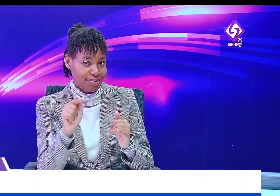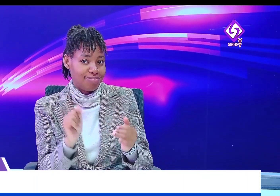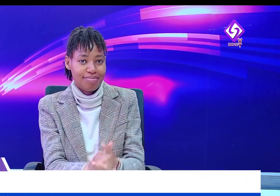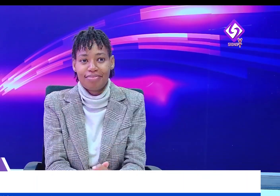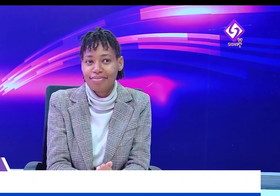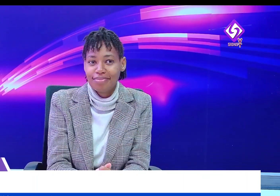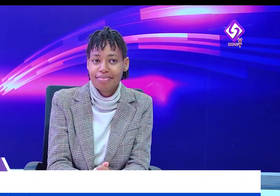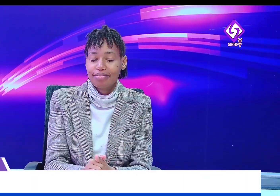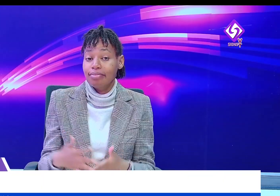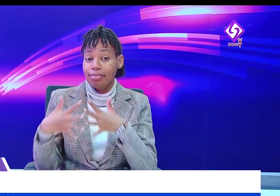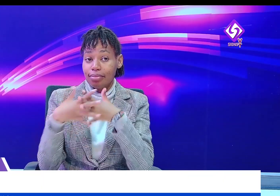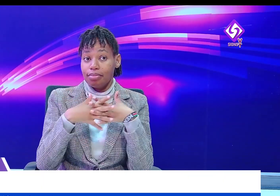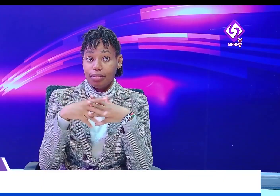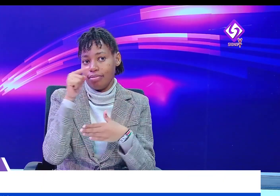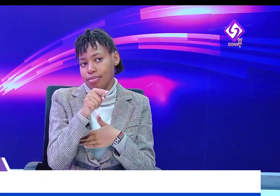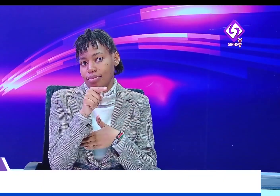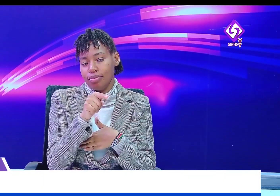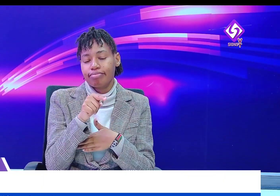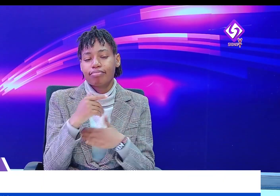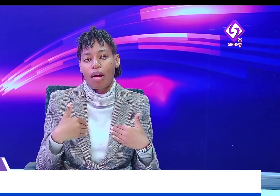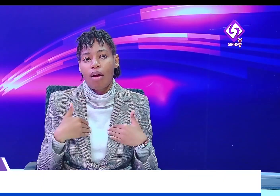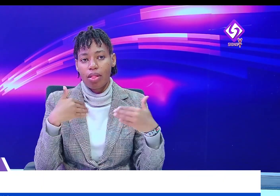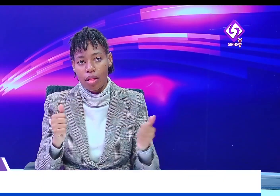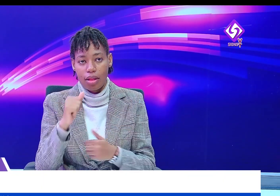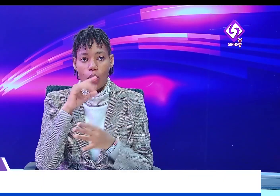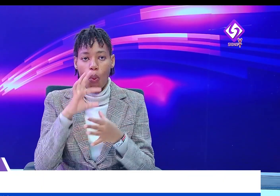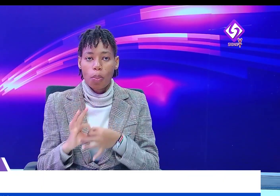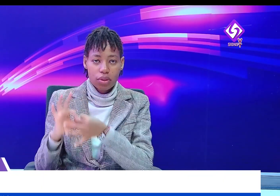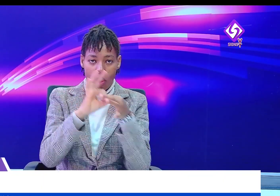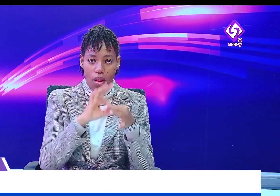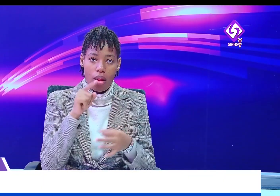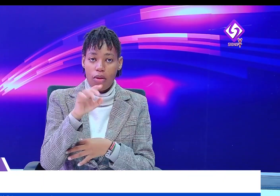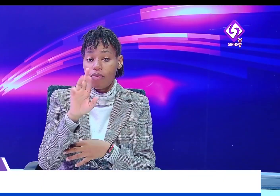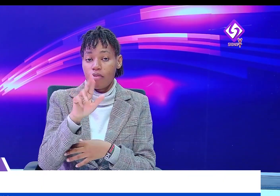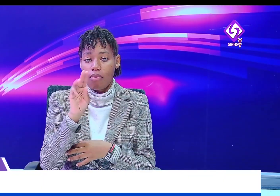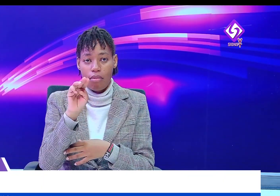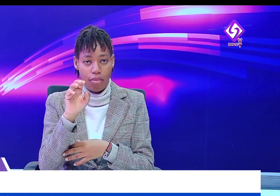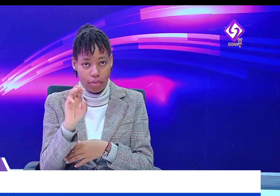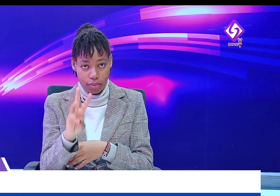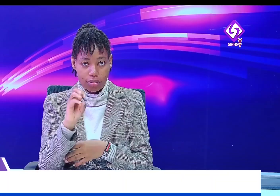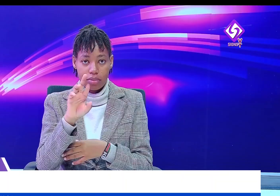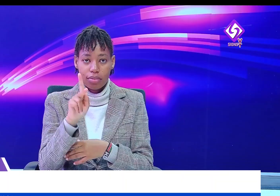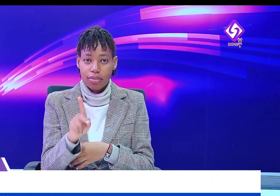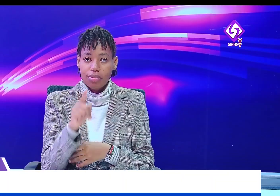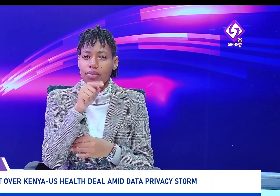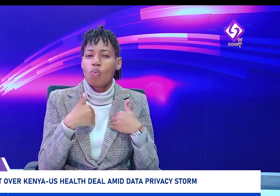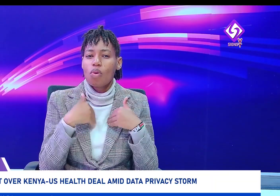interpreter is Wanjangeve. On to our first news item, the U.S. Health Cooperation Framework has landed in